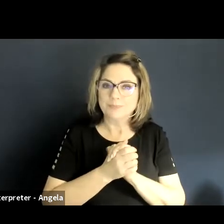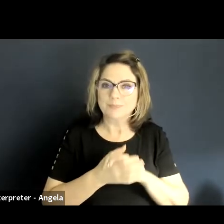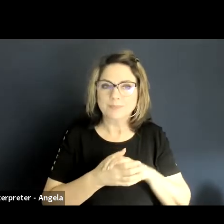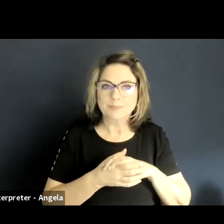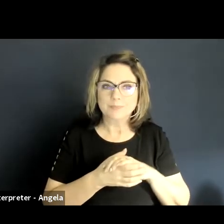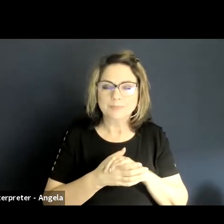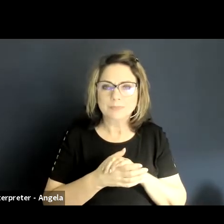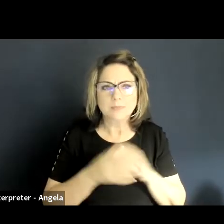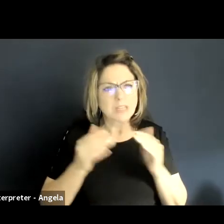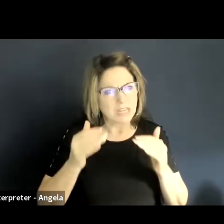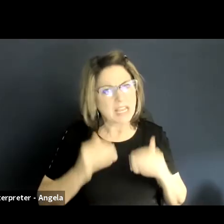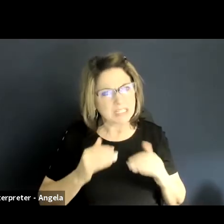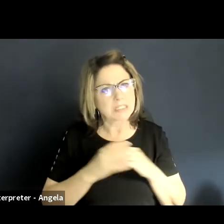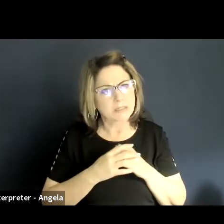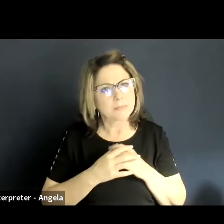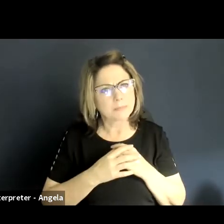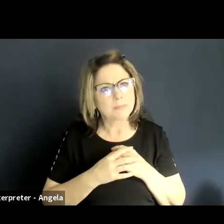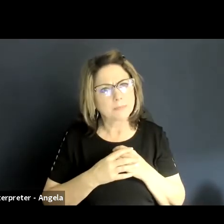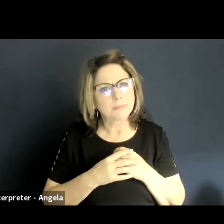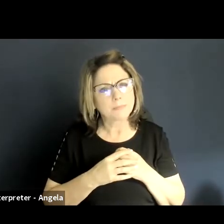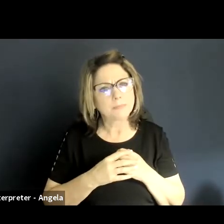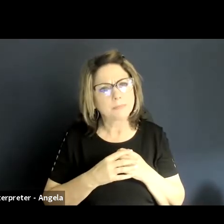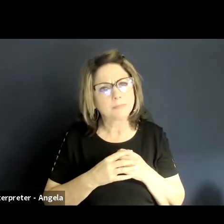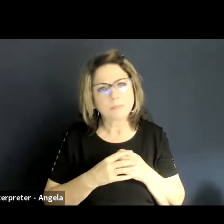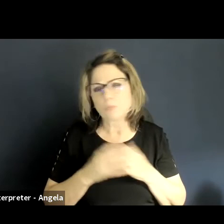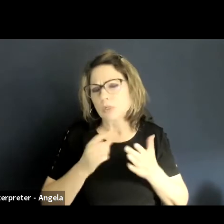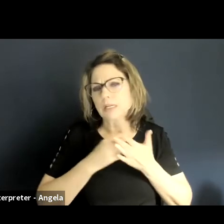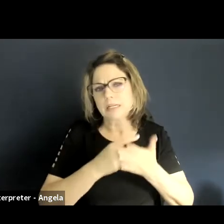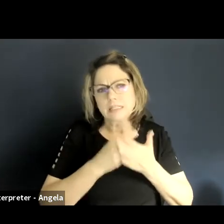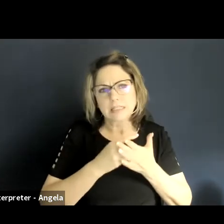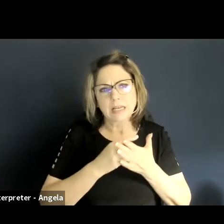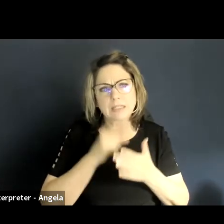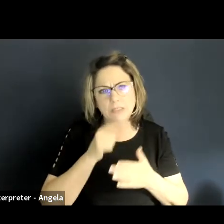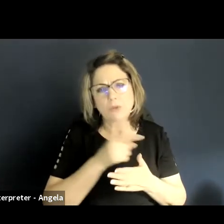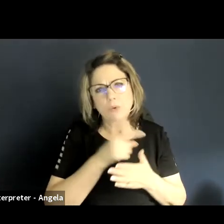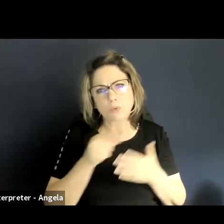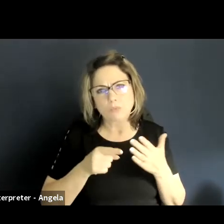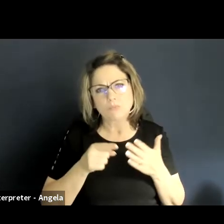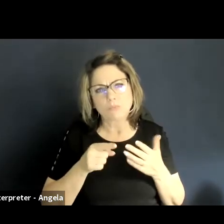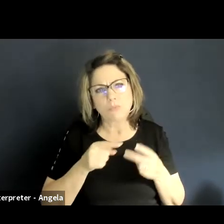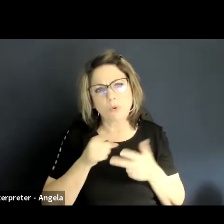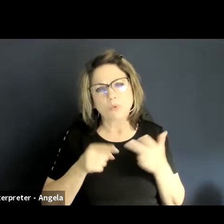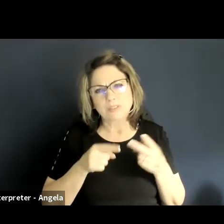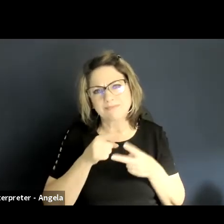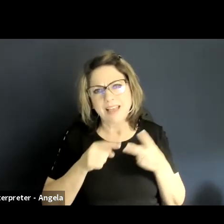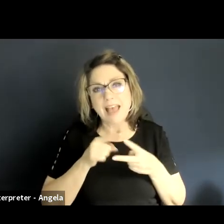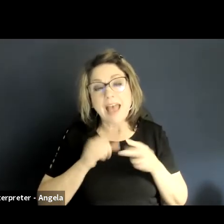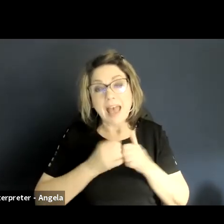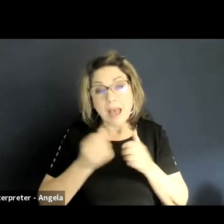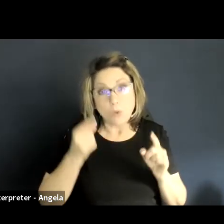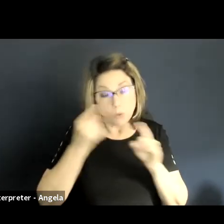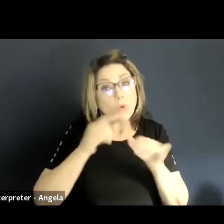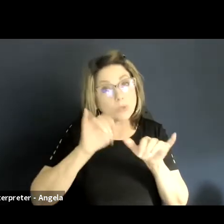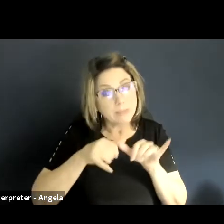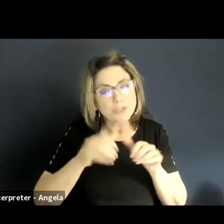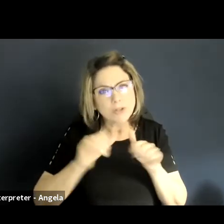I think you can go to the next slide there. We're going to talk about those exact things, how goals are measured, and then how you come up with indicators, because